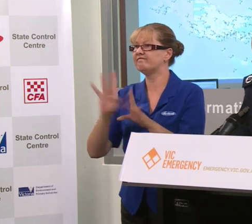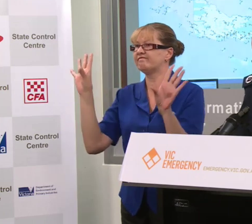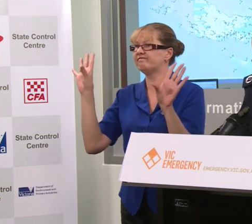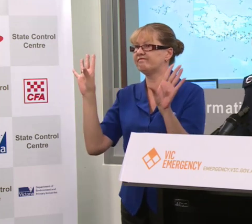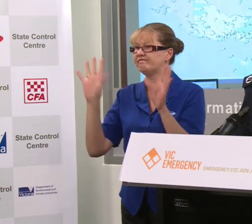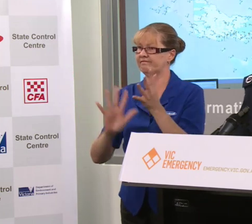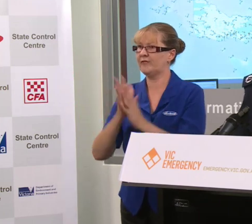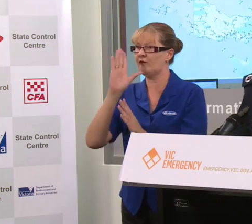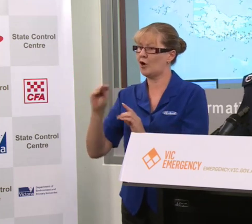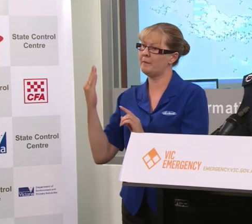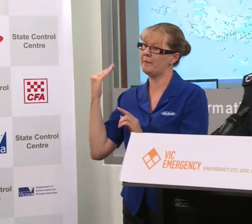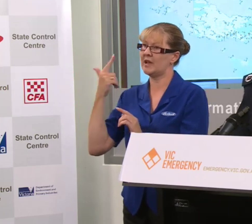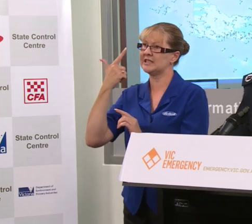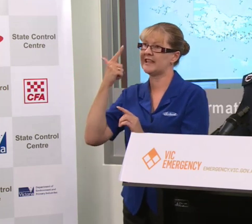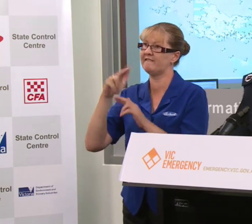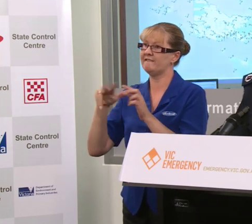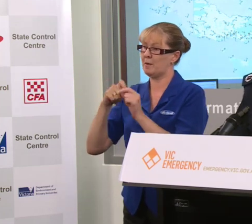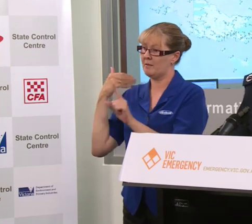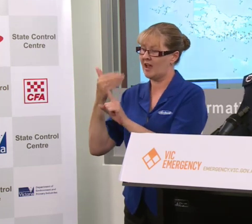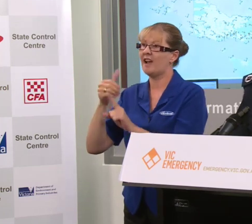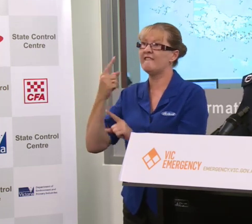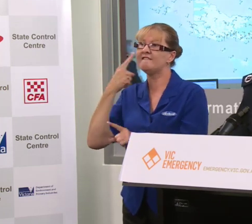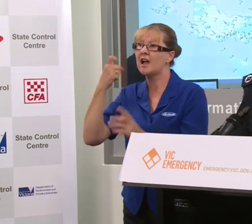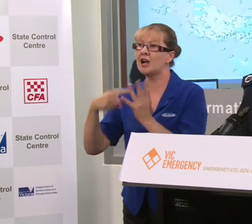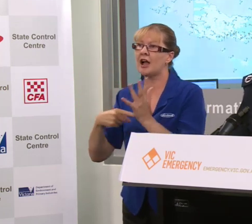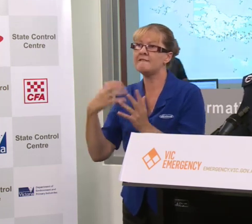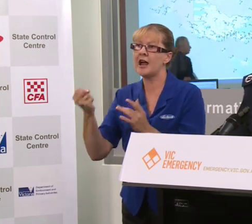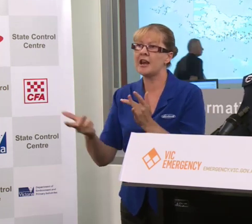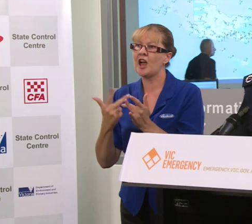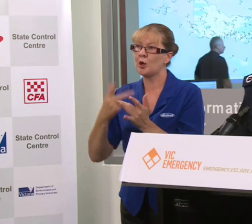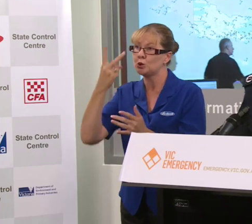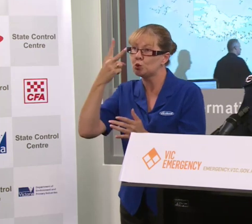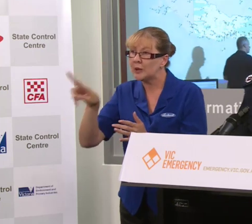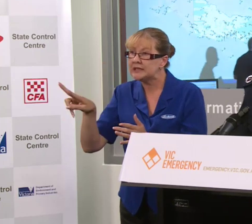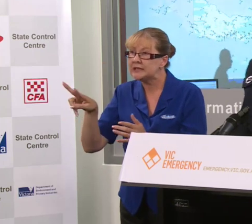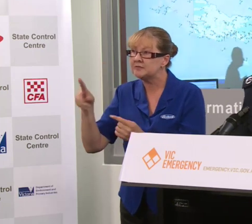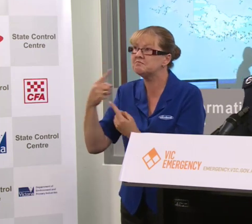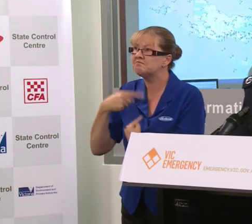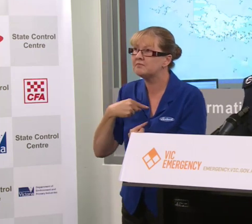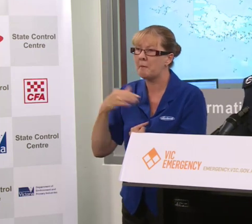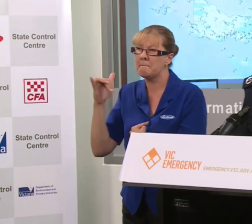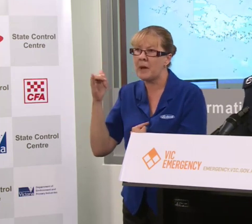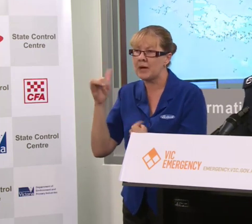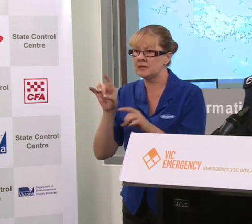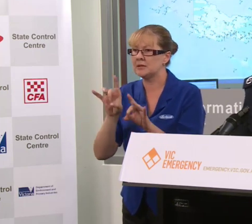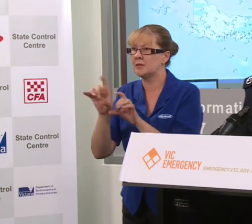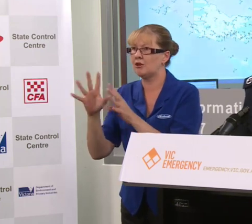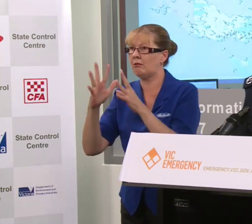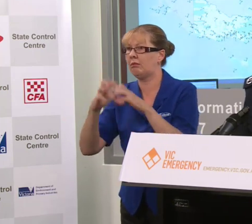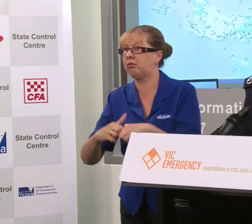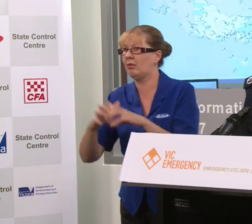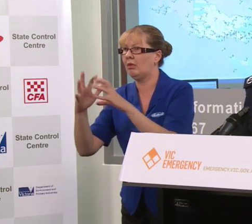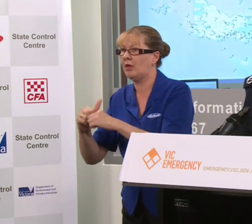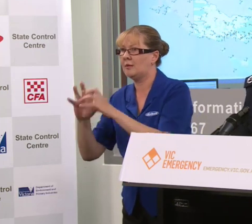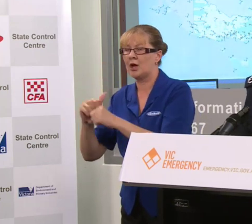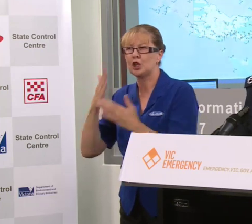7th of February. We have advice of another 20 houses that may be destroyed, otherwise unconfirmed,